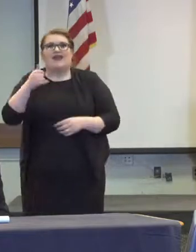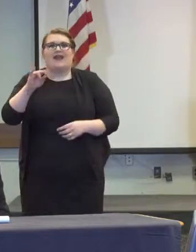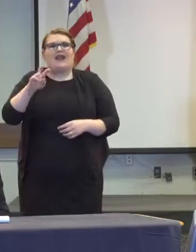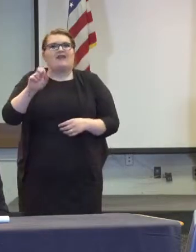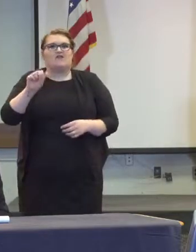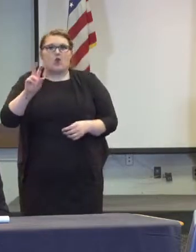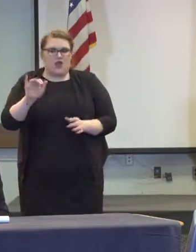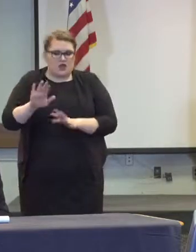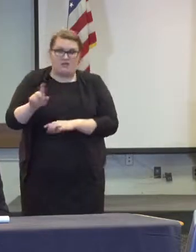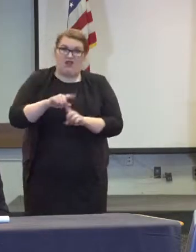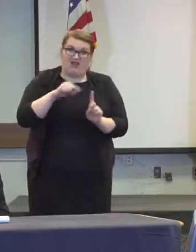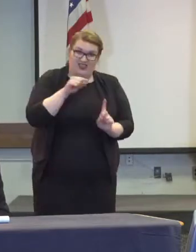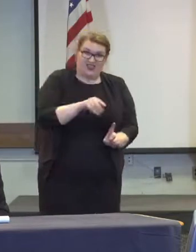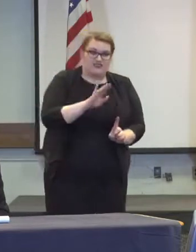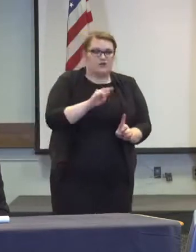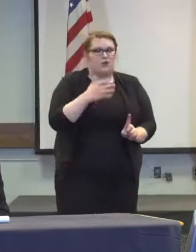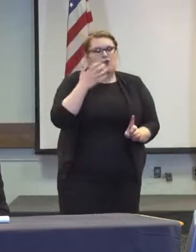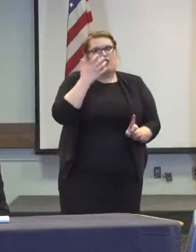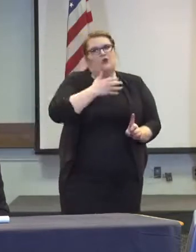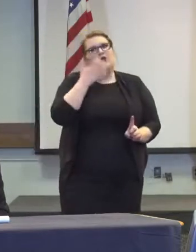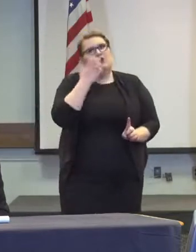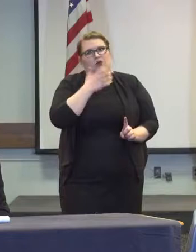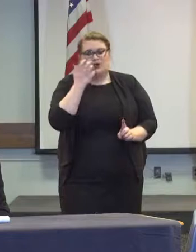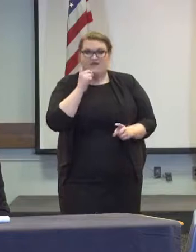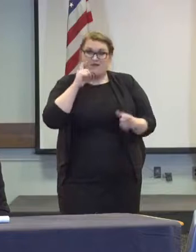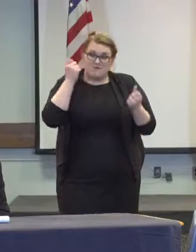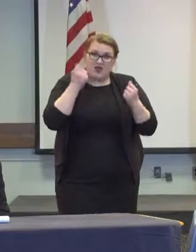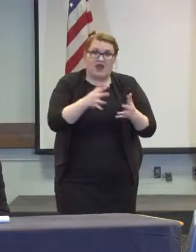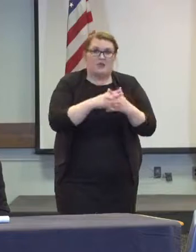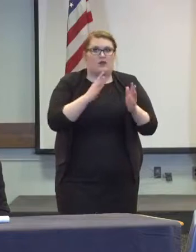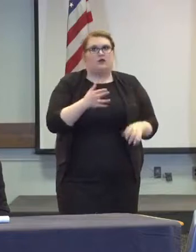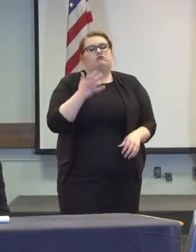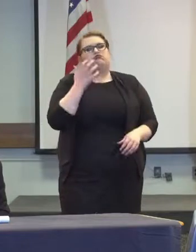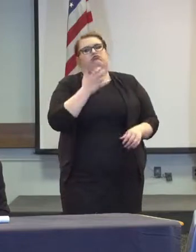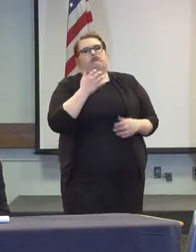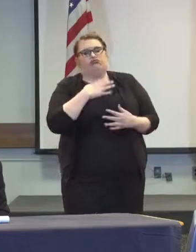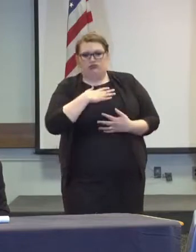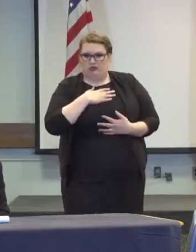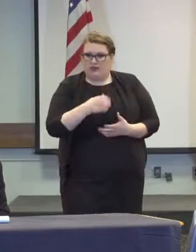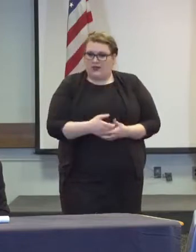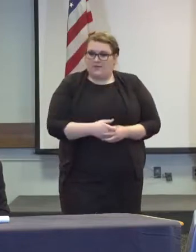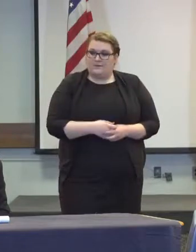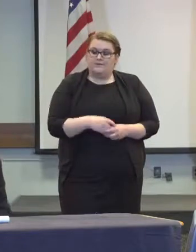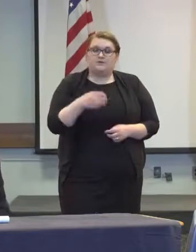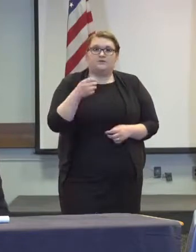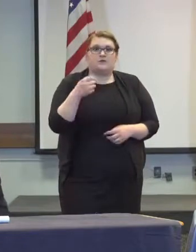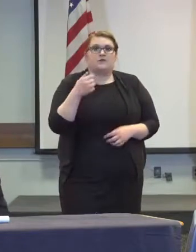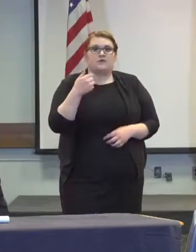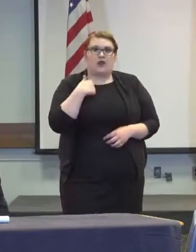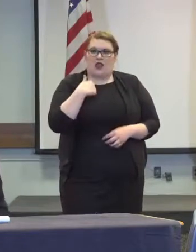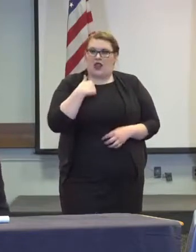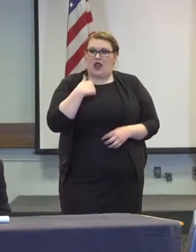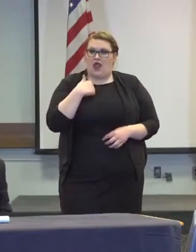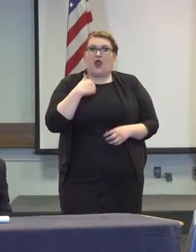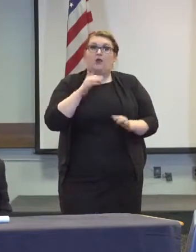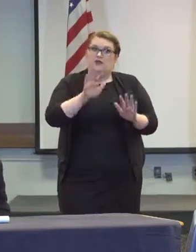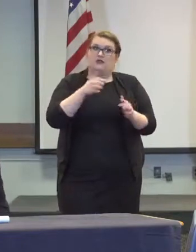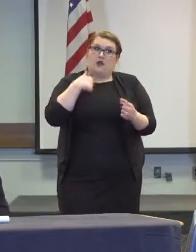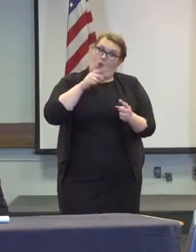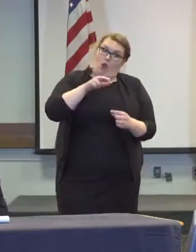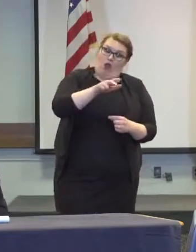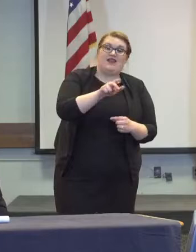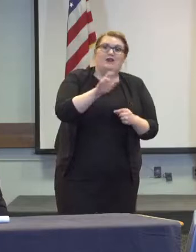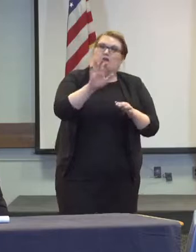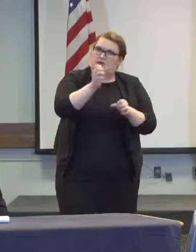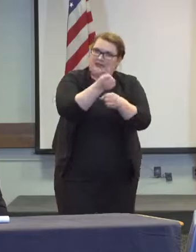many, many Americans is absolutely astounding. So I got stopped when I was walking the other day. I maintained a safe talking distance